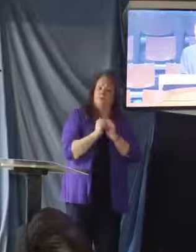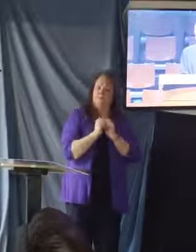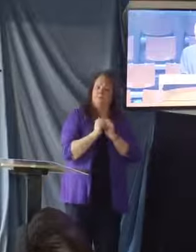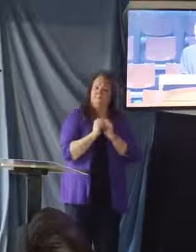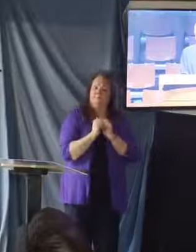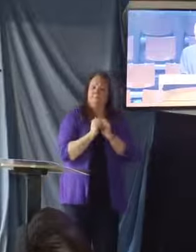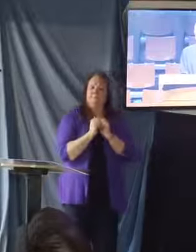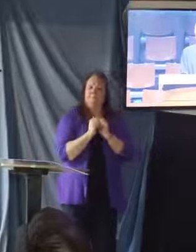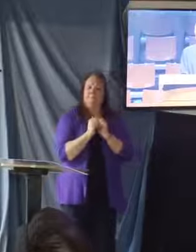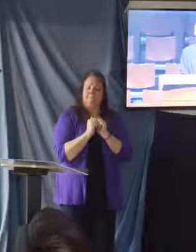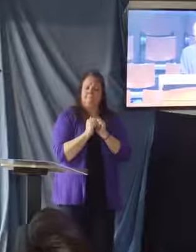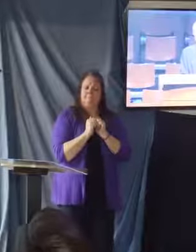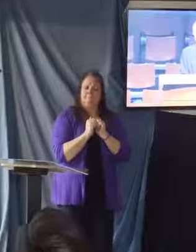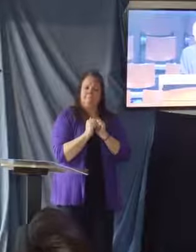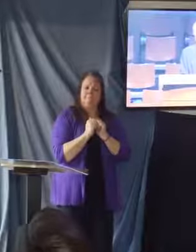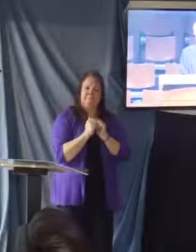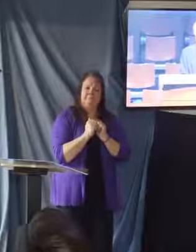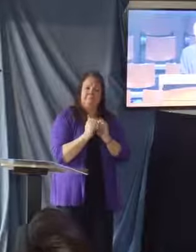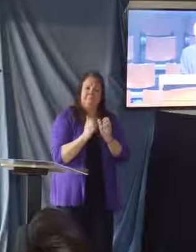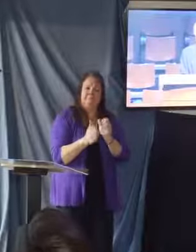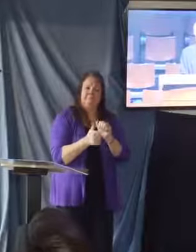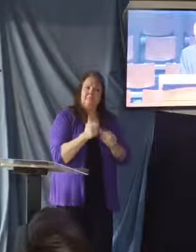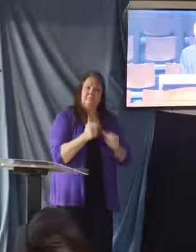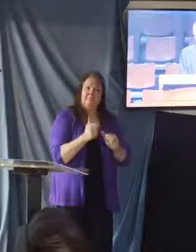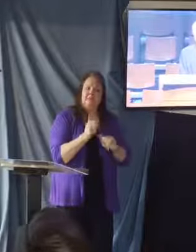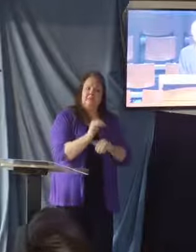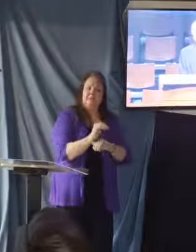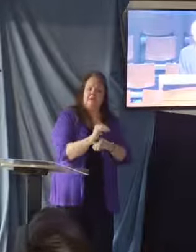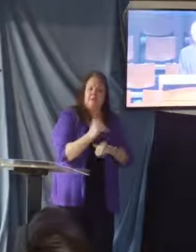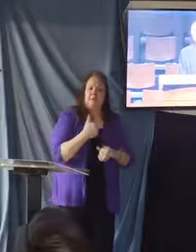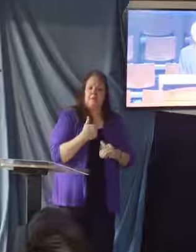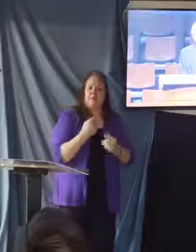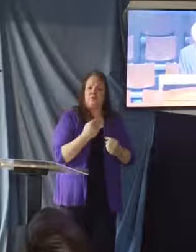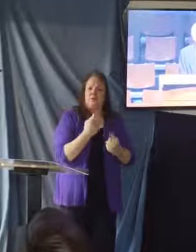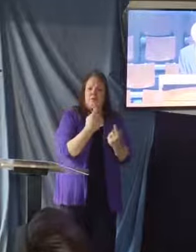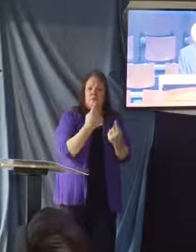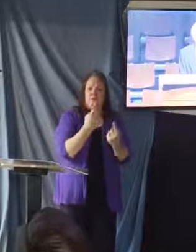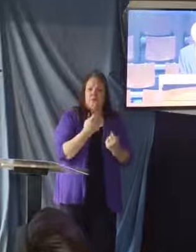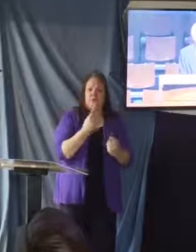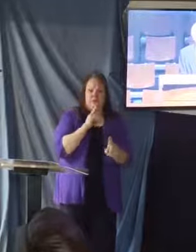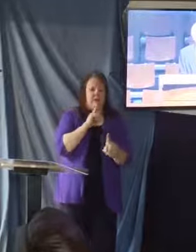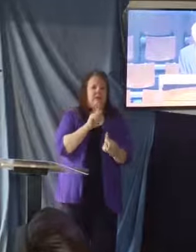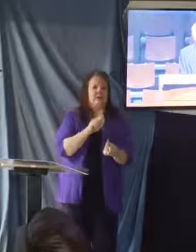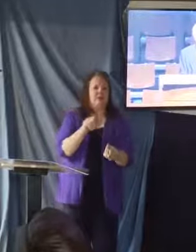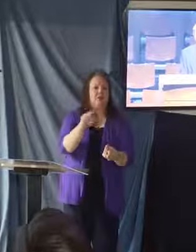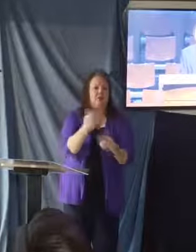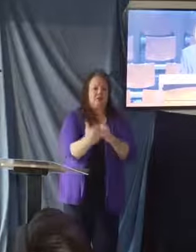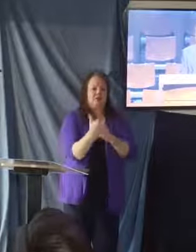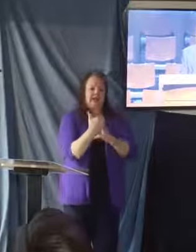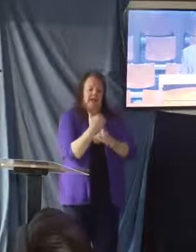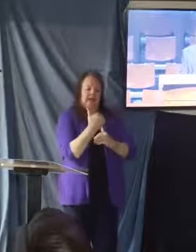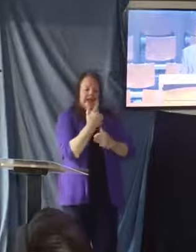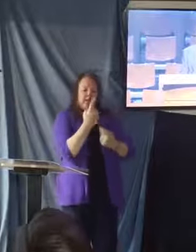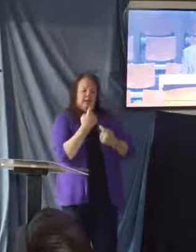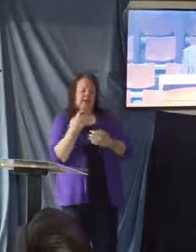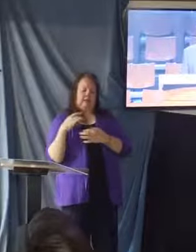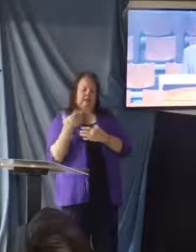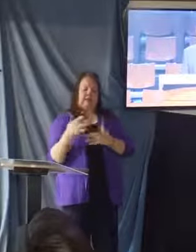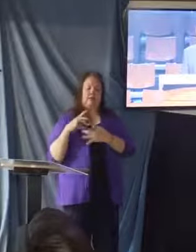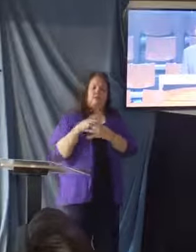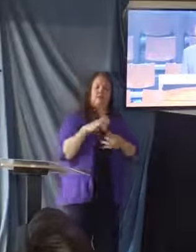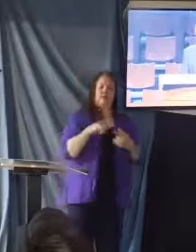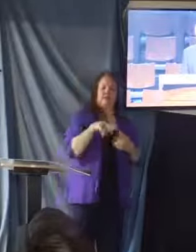a fair amount of the evening on questions and answers, questions that you've submitted and things pertaining